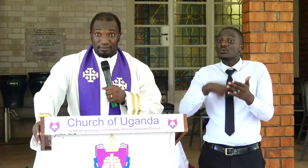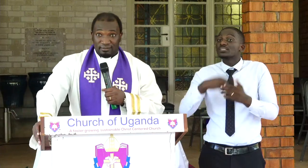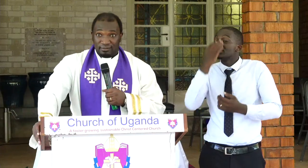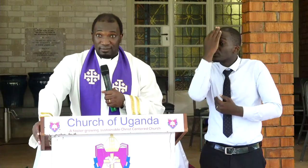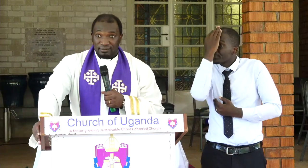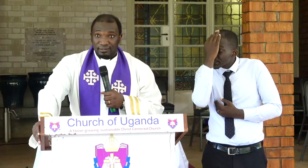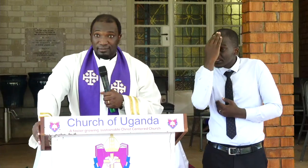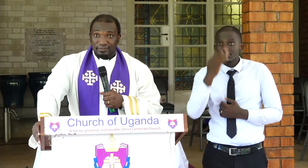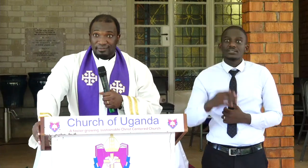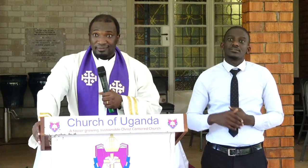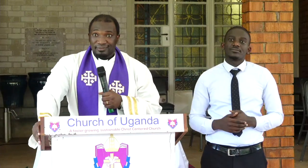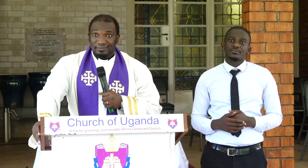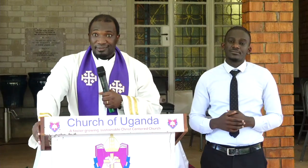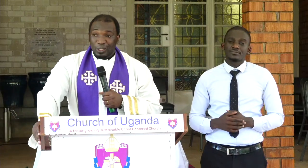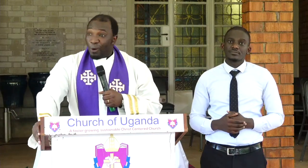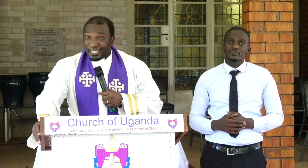obedience.